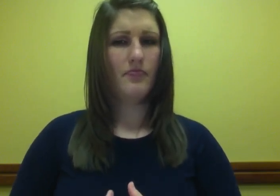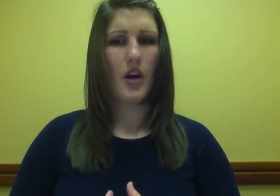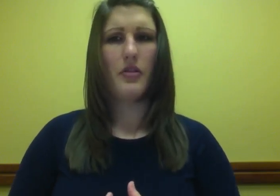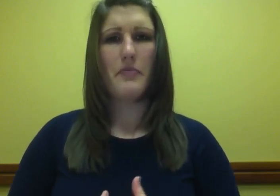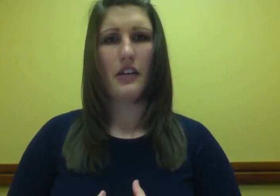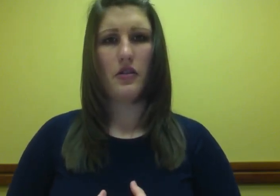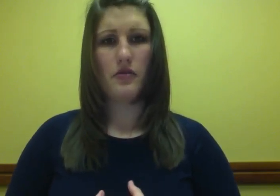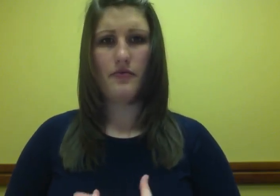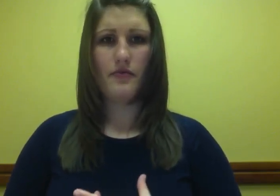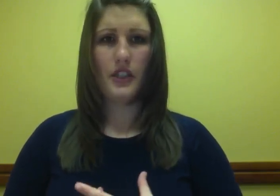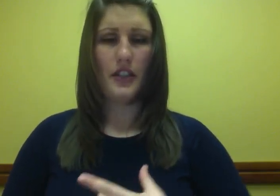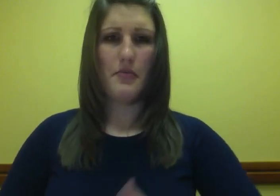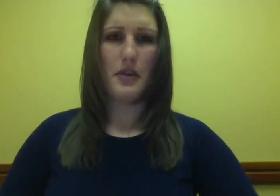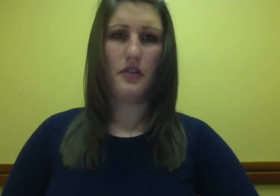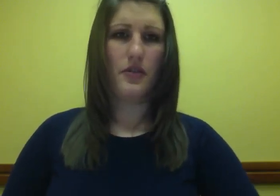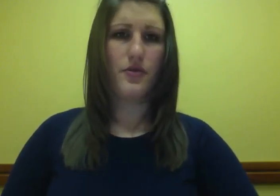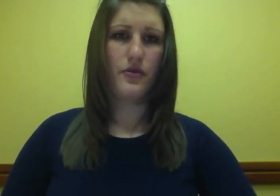Oh, a medal. They got a medal and a trophy.